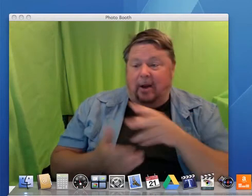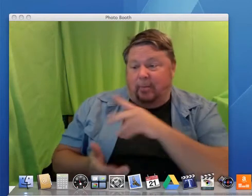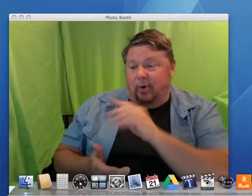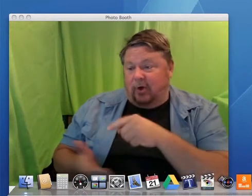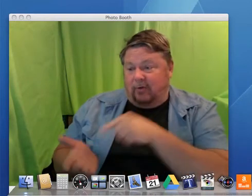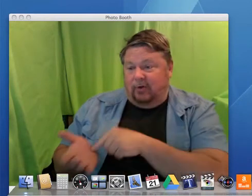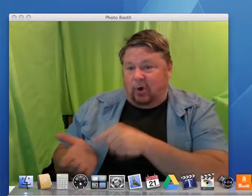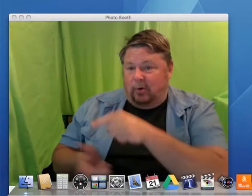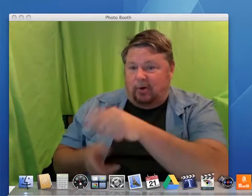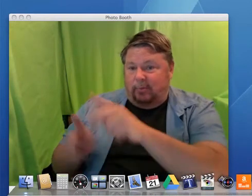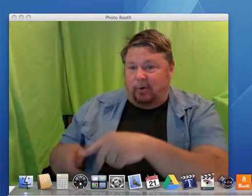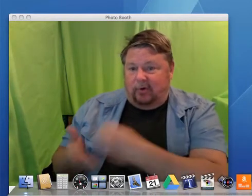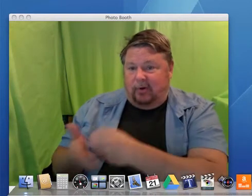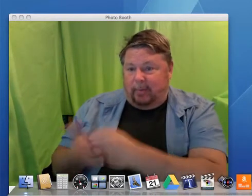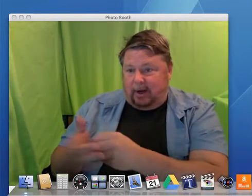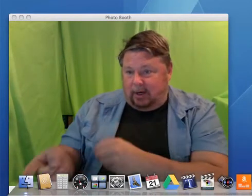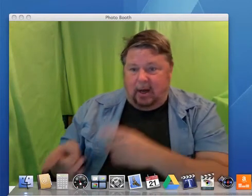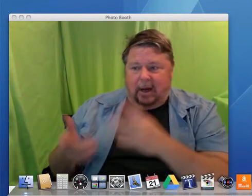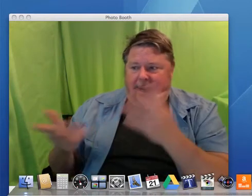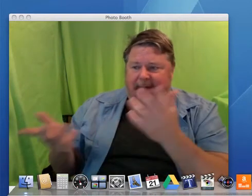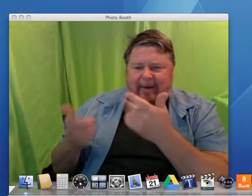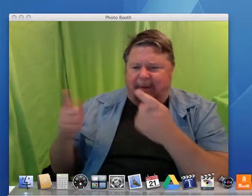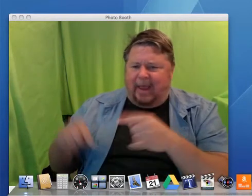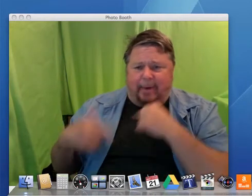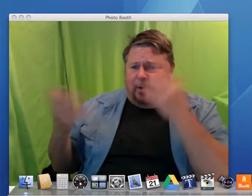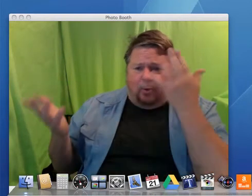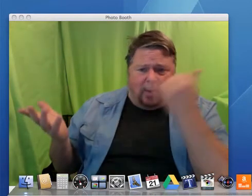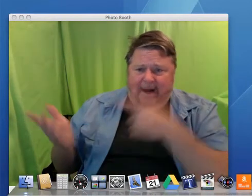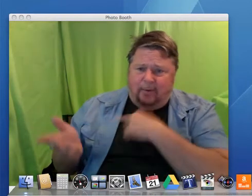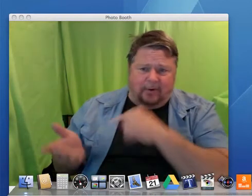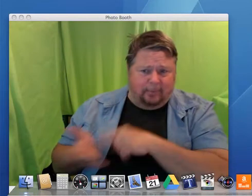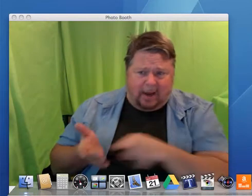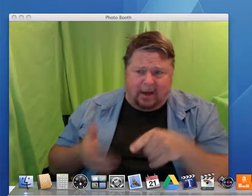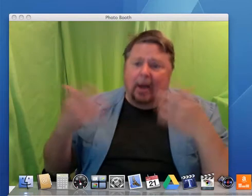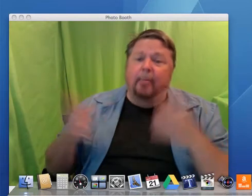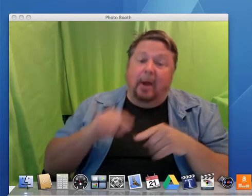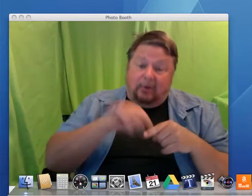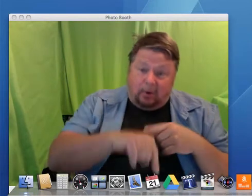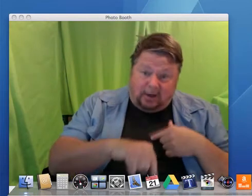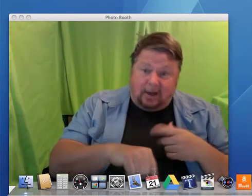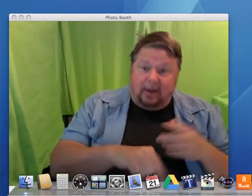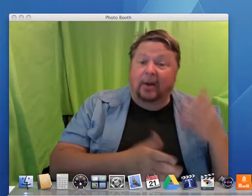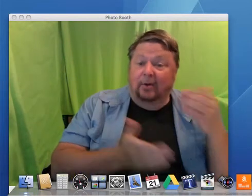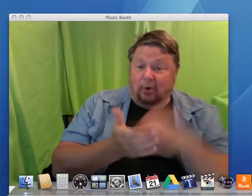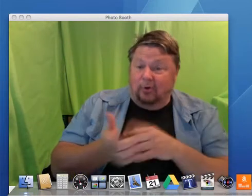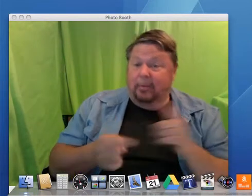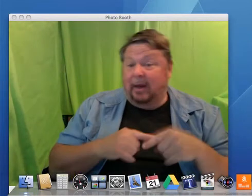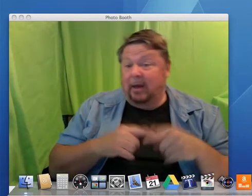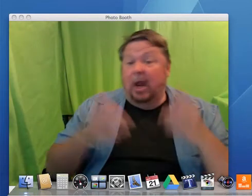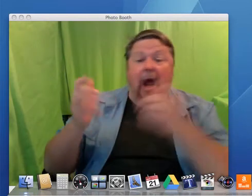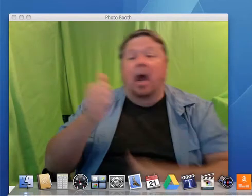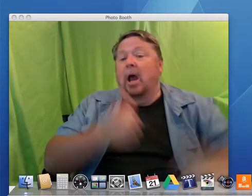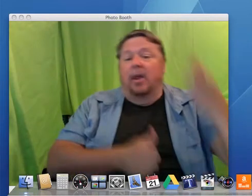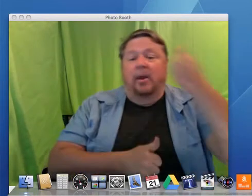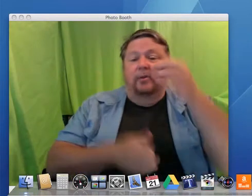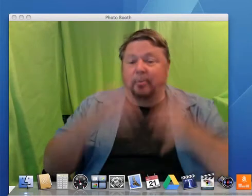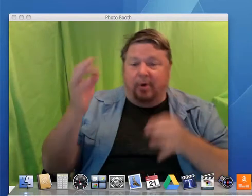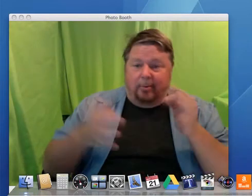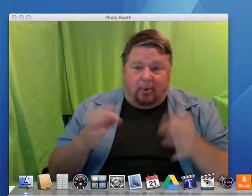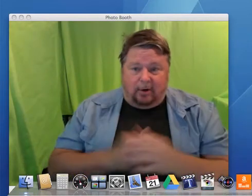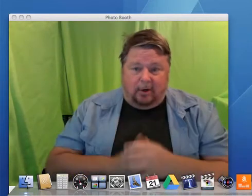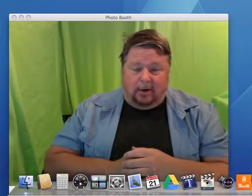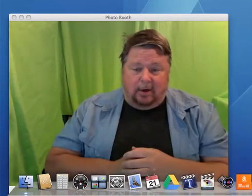and the post office owed this person some money, and something happened. I don't know why he wasn't paid, but so he sues him in the